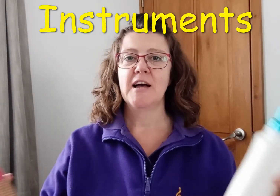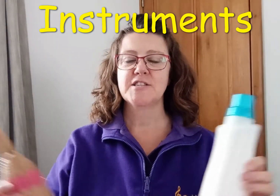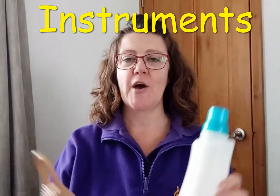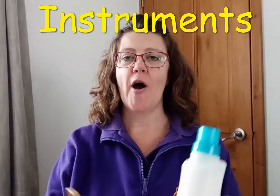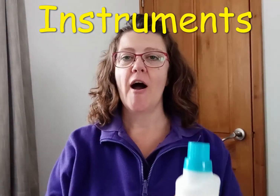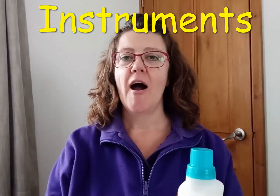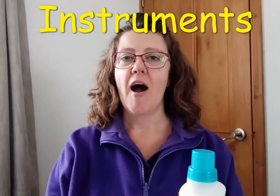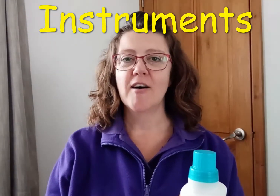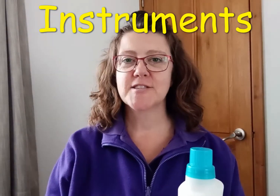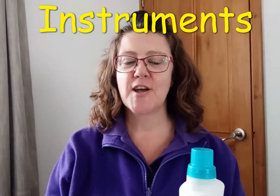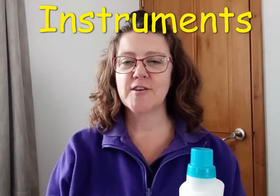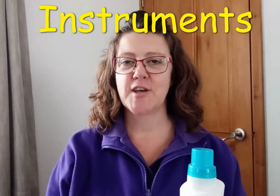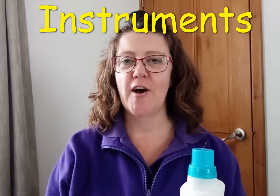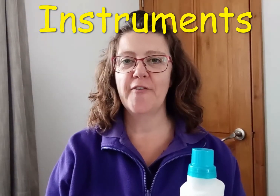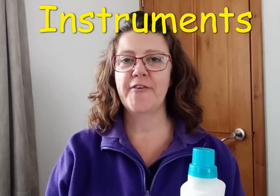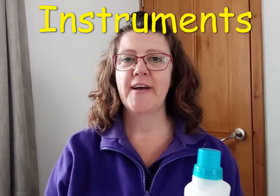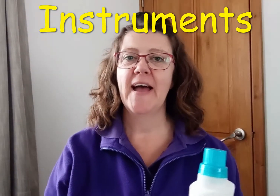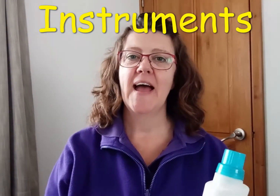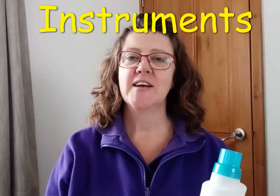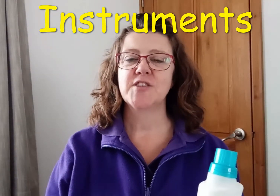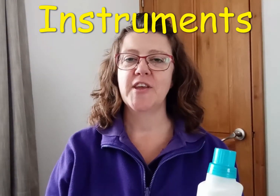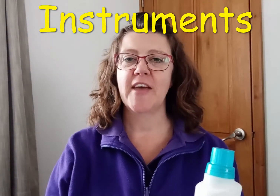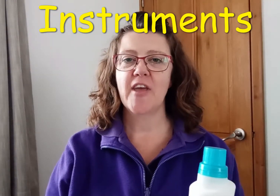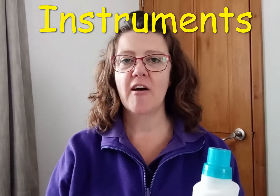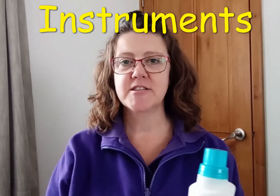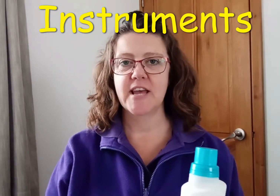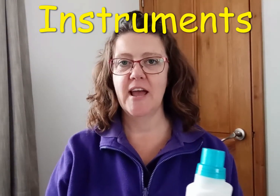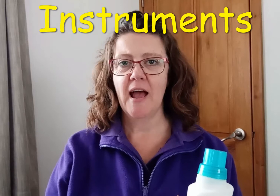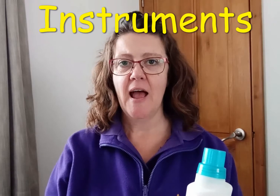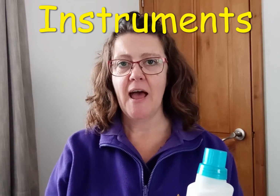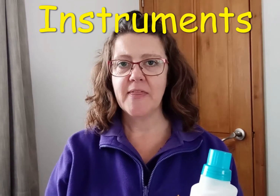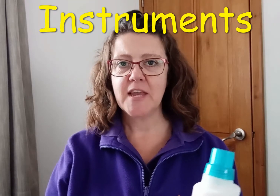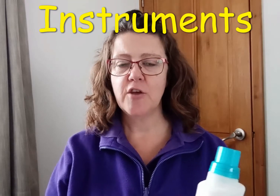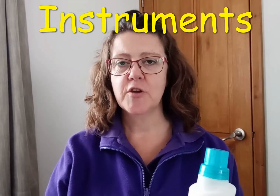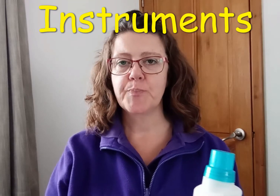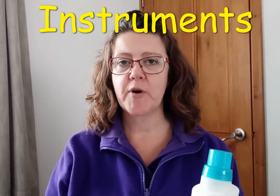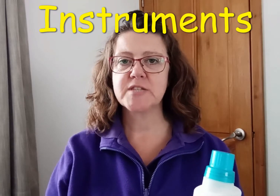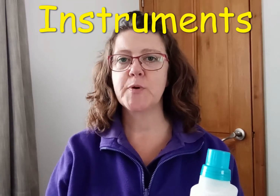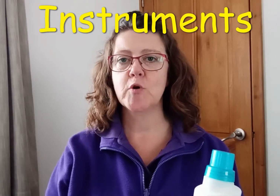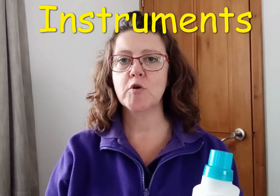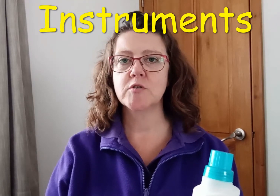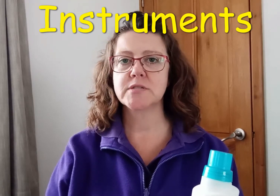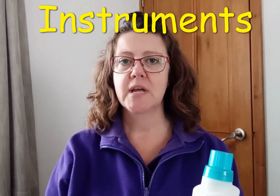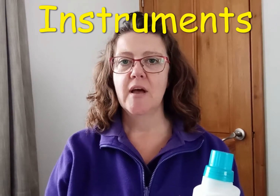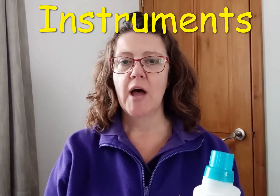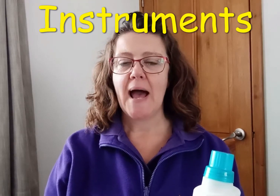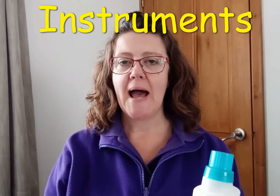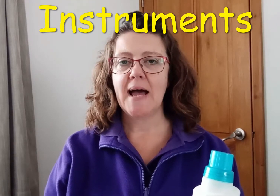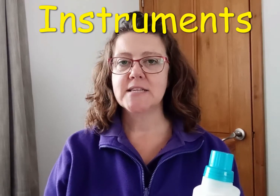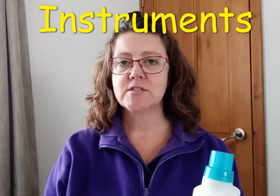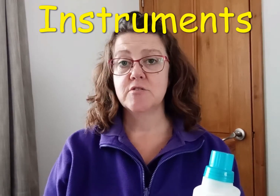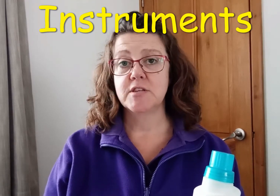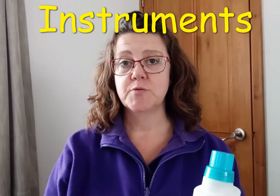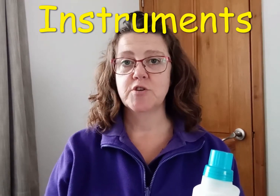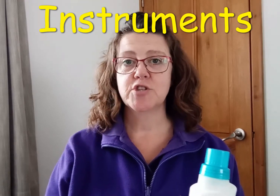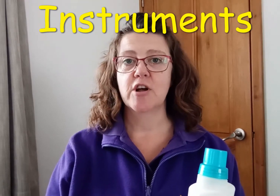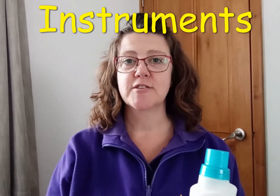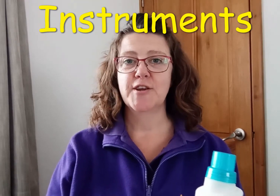So I'll start off so you get the idea, and then you could press pause and do this with your child on your